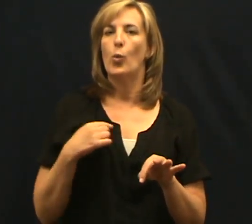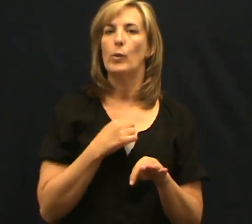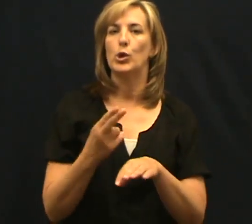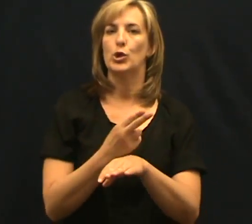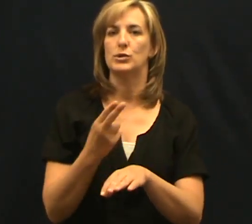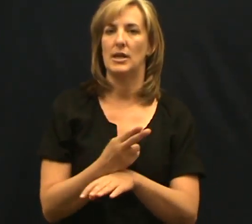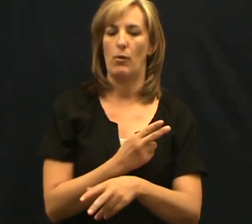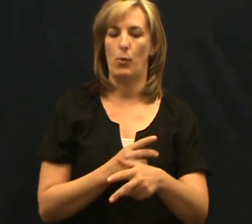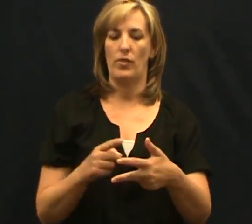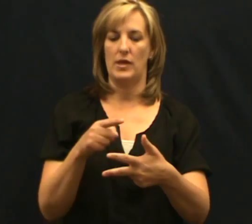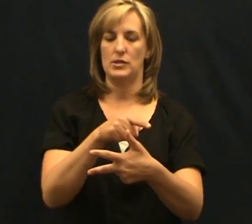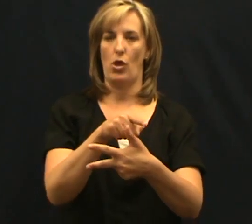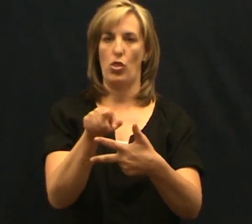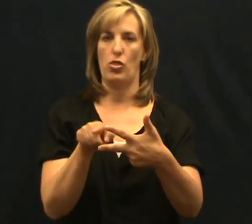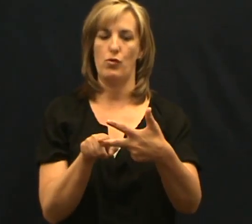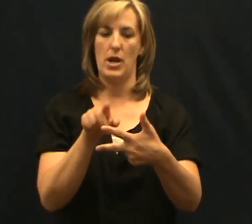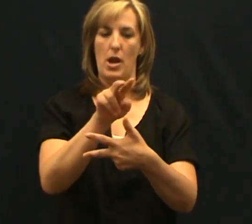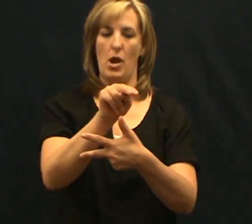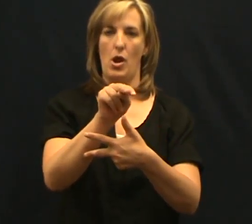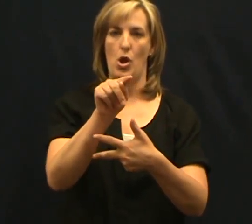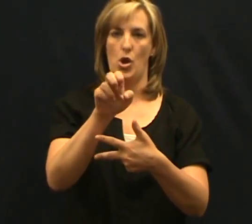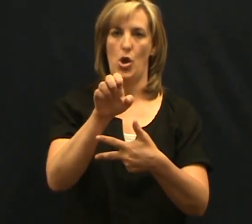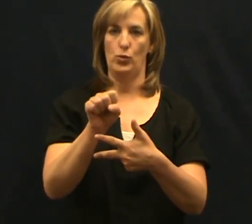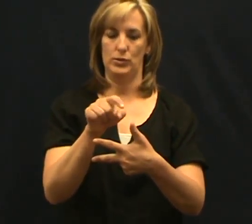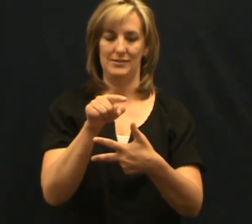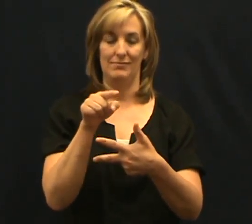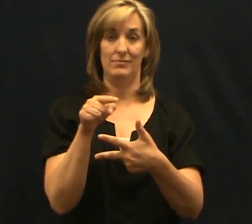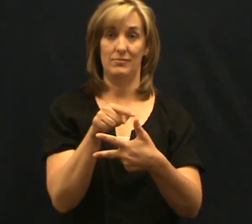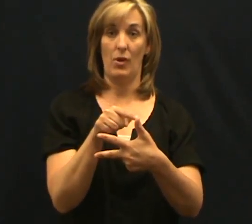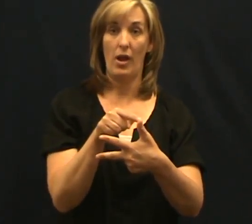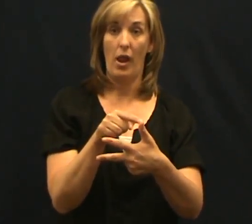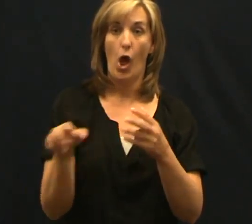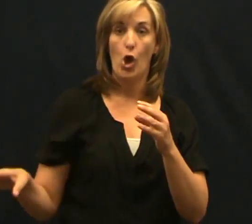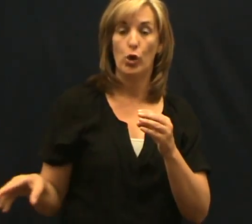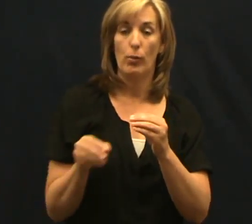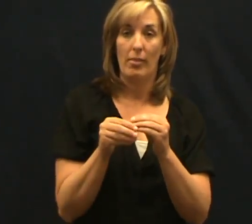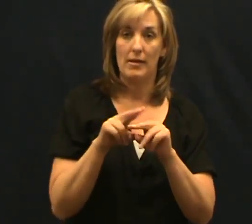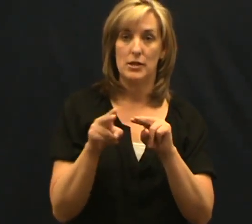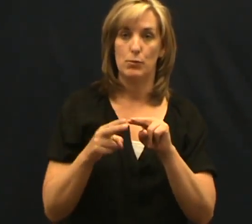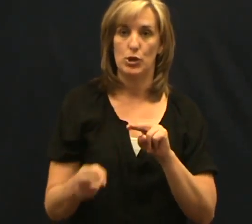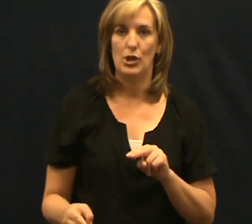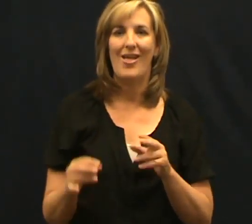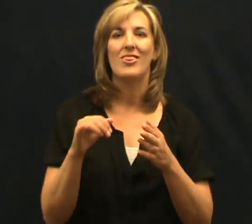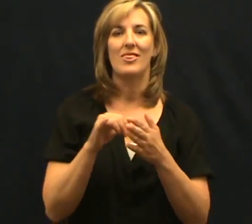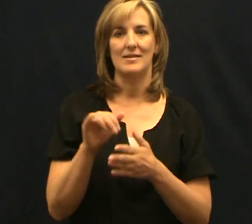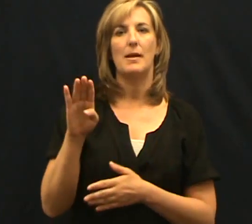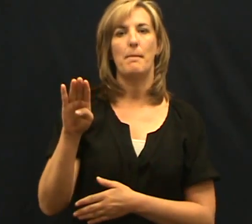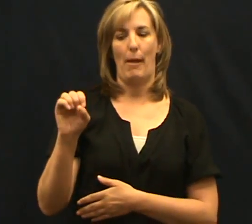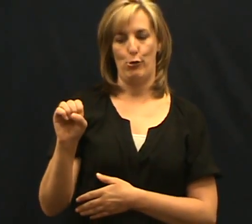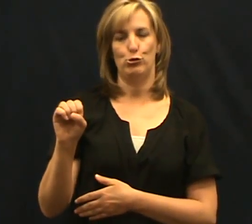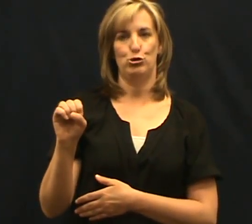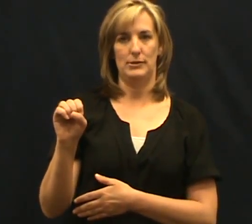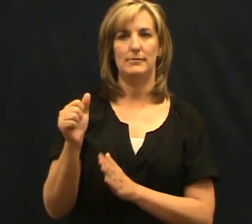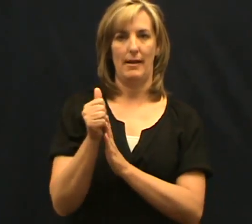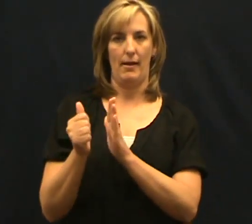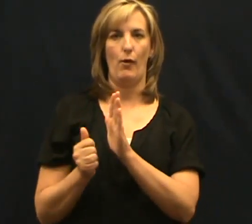notes. Okay, in note 1, accumulated depreciation is a balance sheet account, whereas depreciation